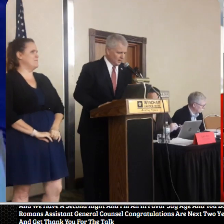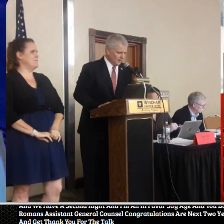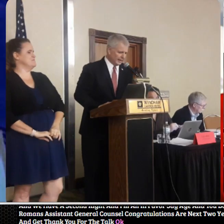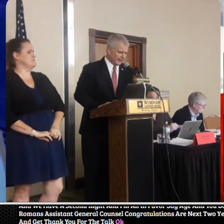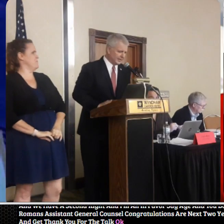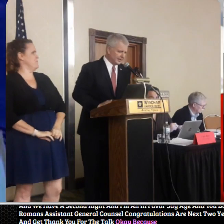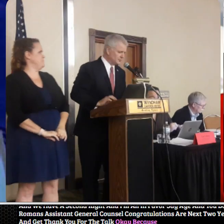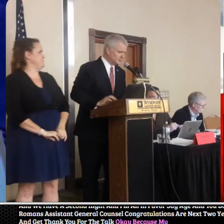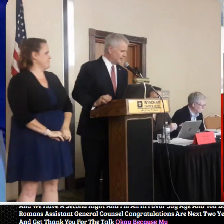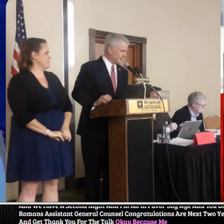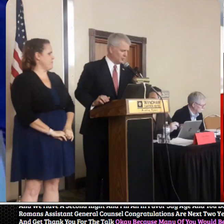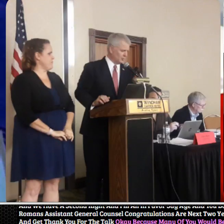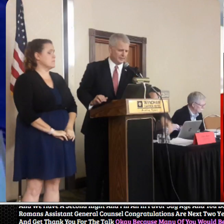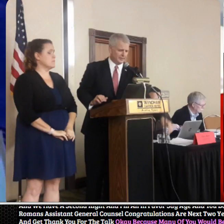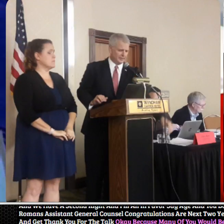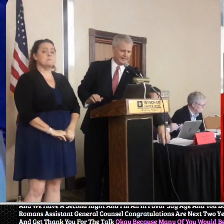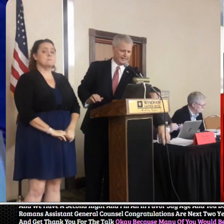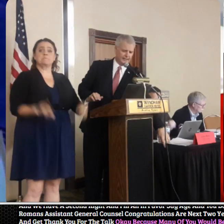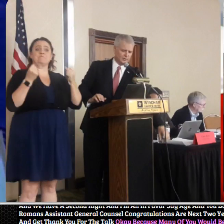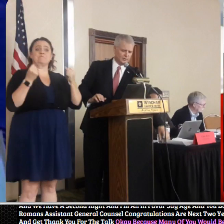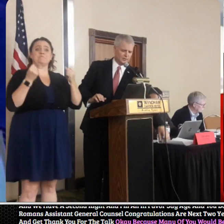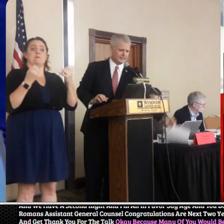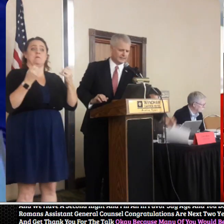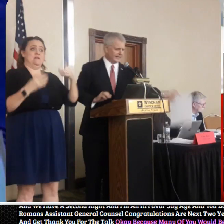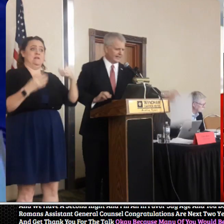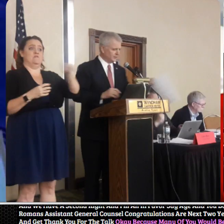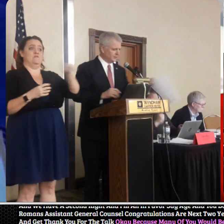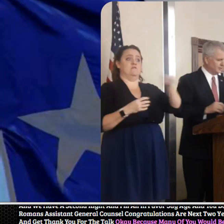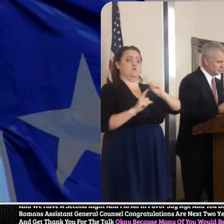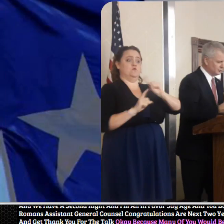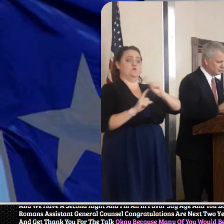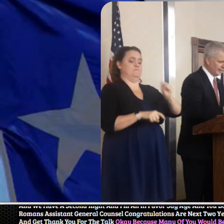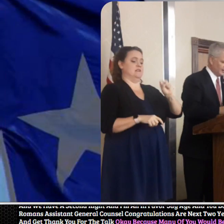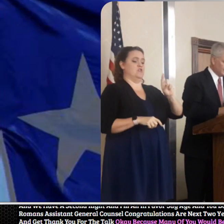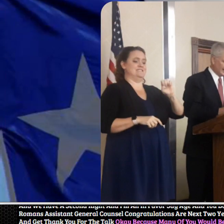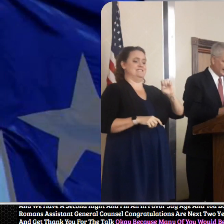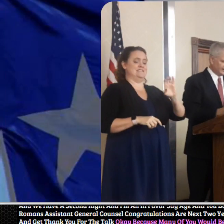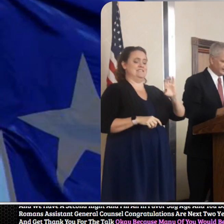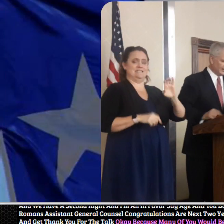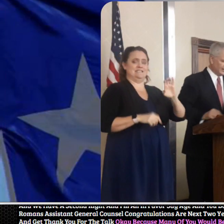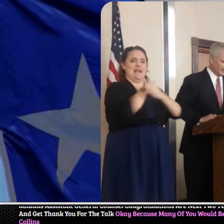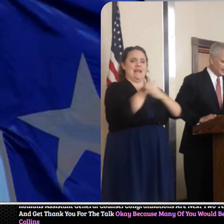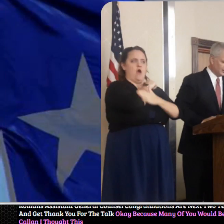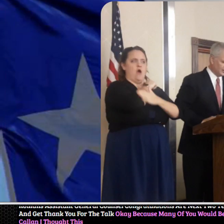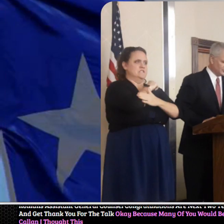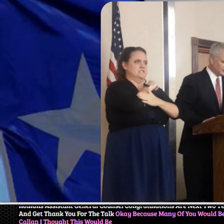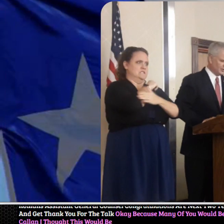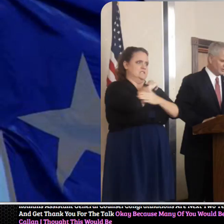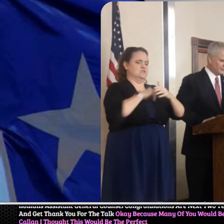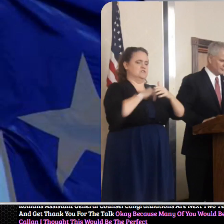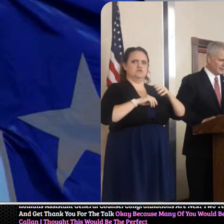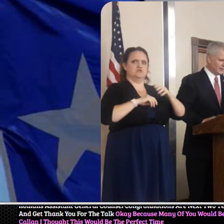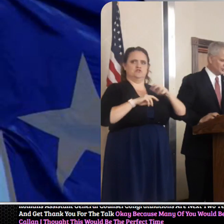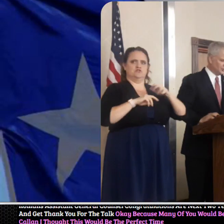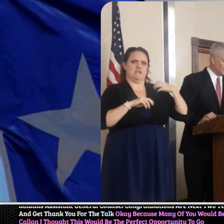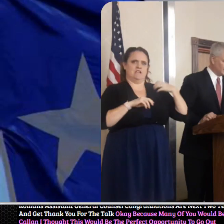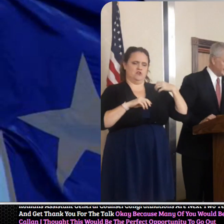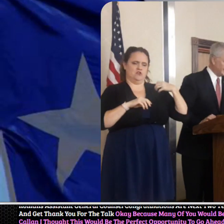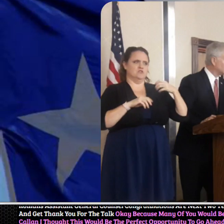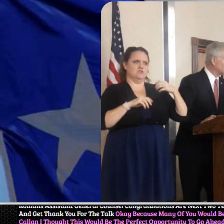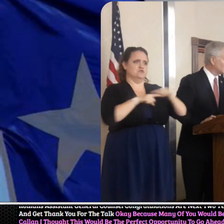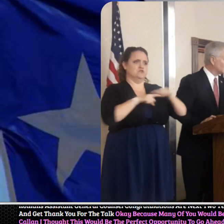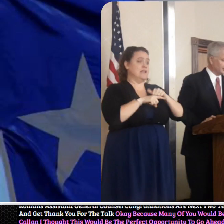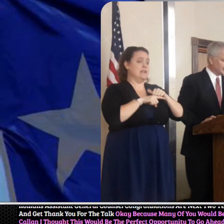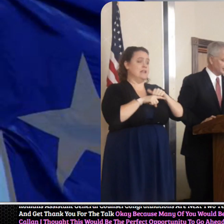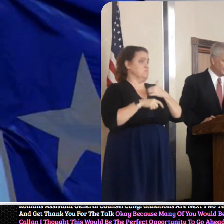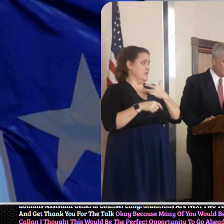Okay, because many of you would be attending the SRC and candidature training, Brandon, Kyle, and I thought this would be the perfect opportunity to go ahead and confirm